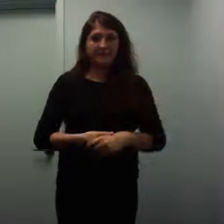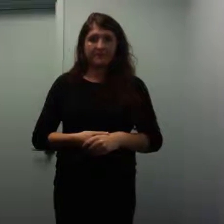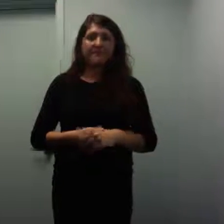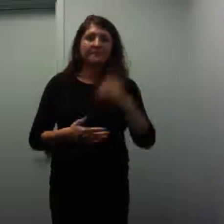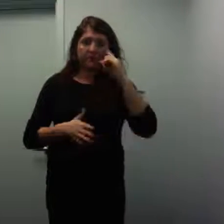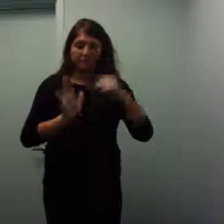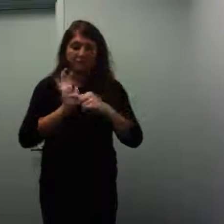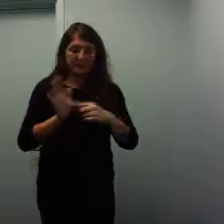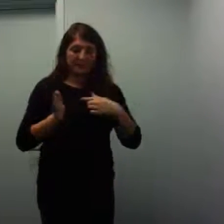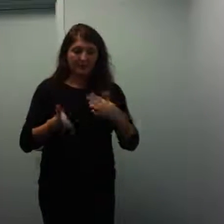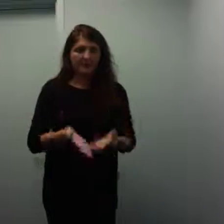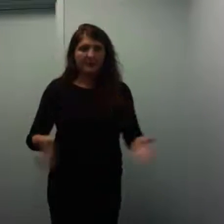is 80 degrees.